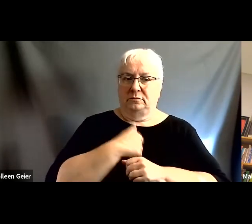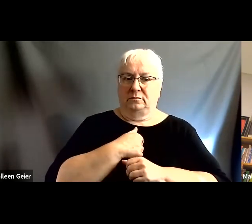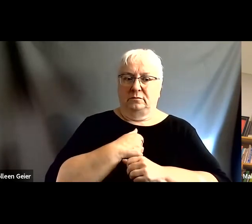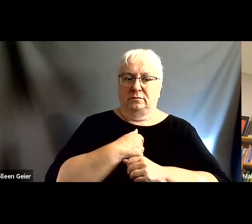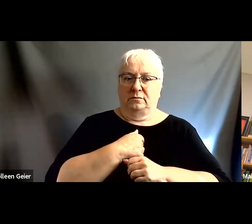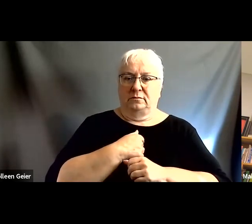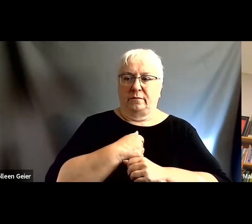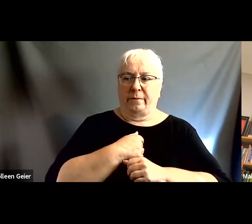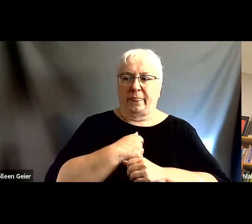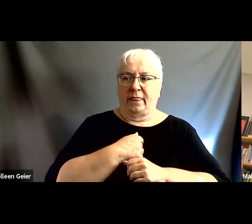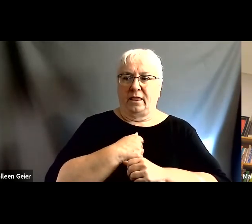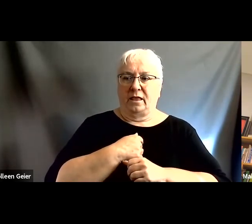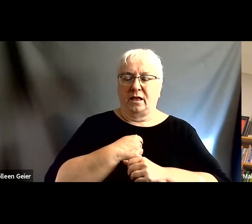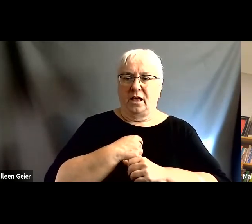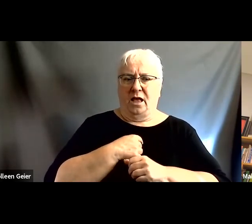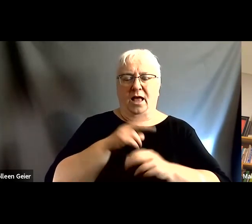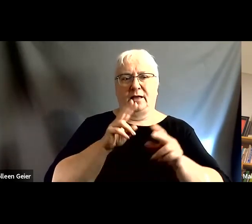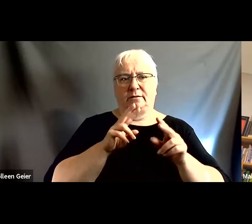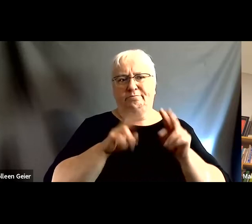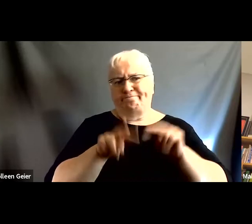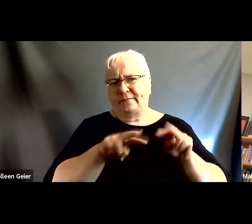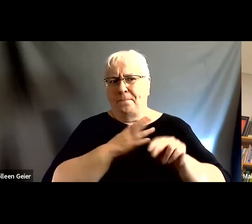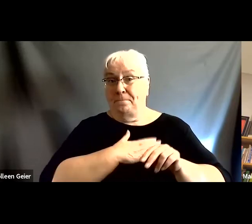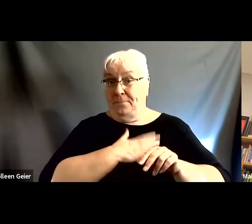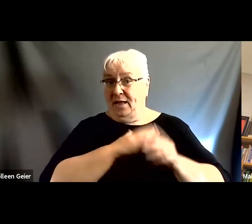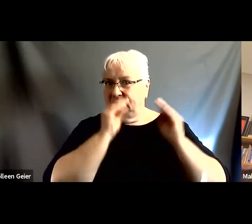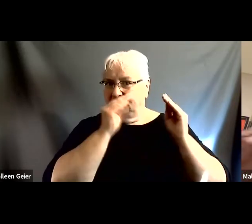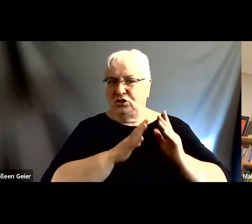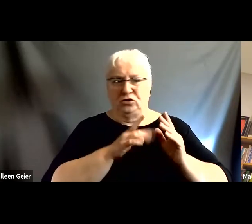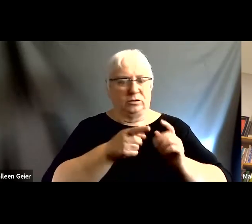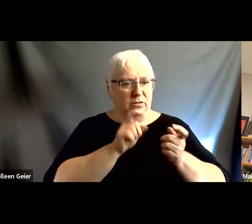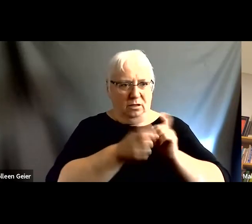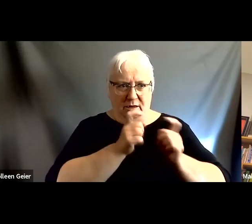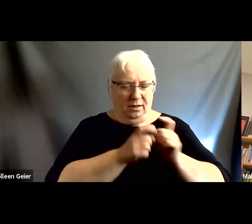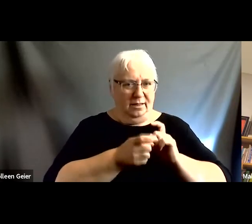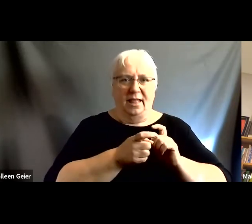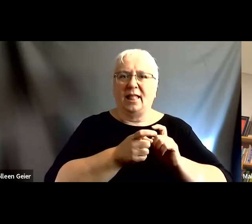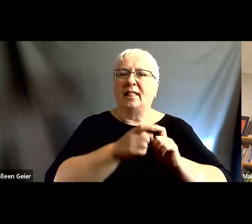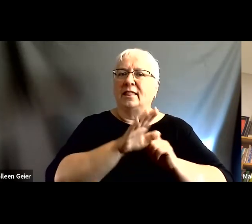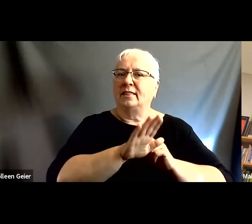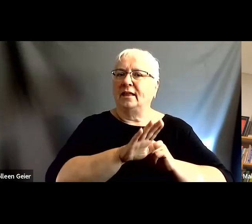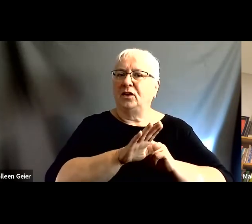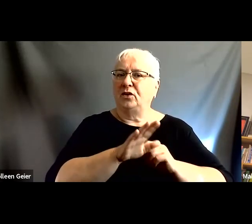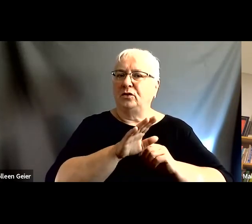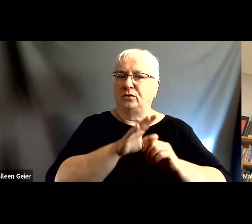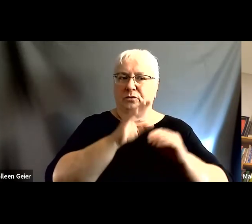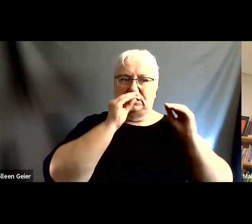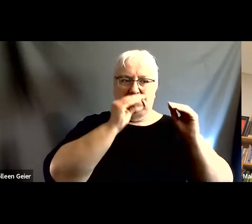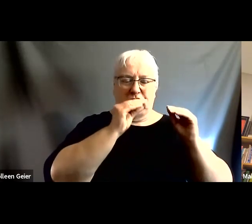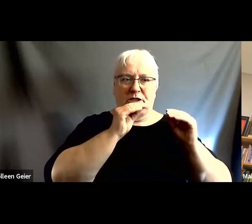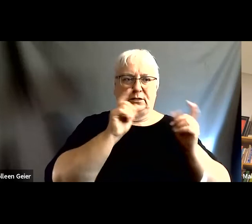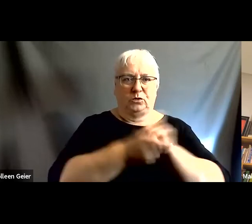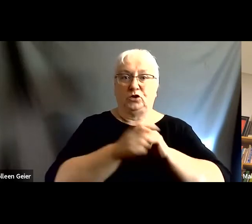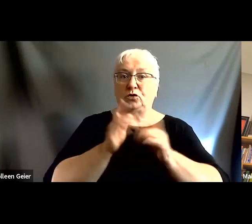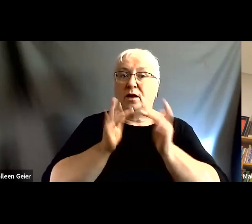classes and my teachers trying to impart an online education to children who are marginally autistic,